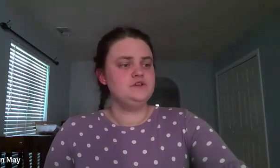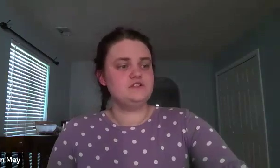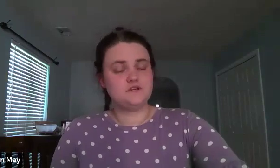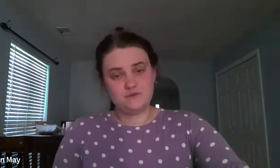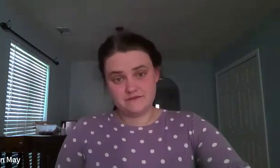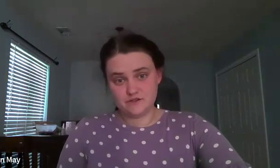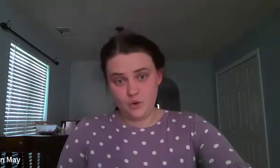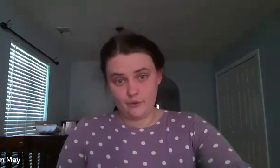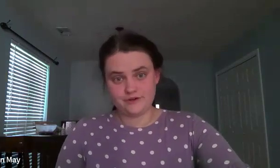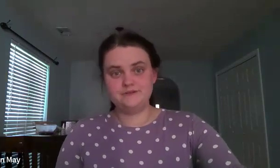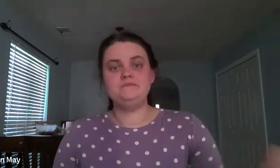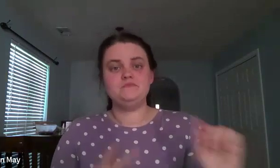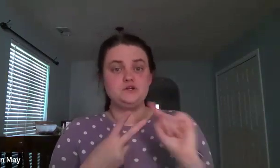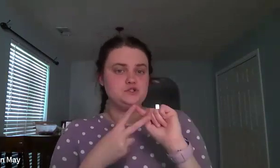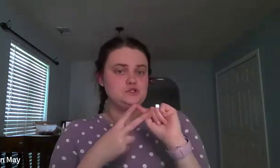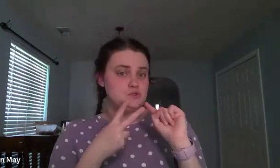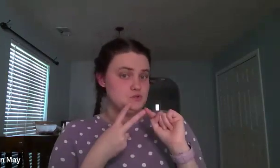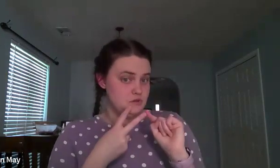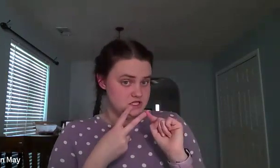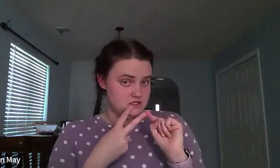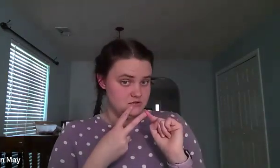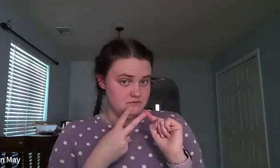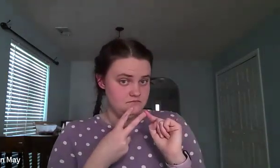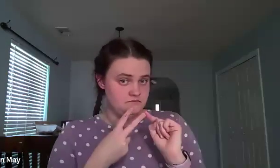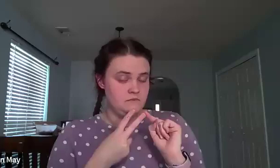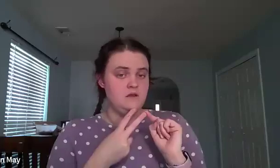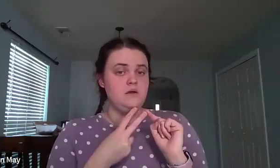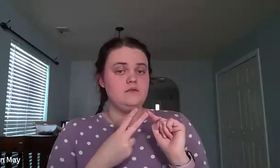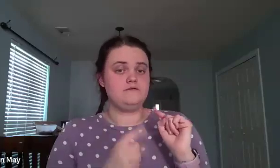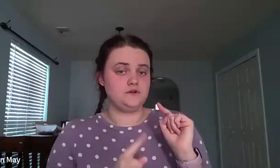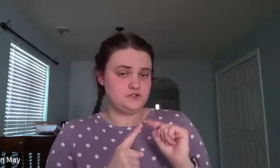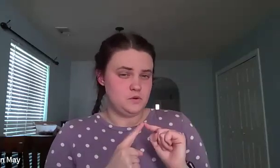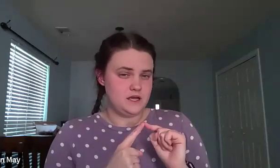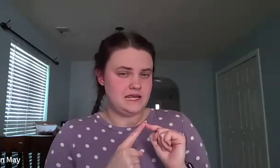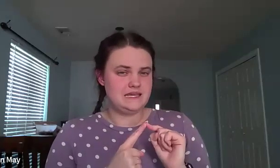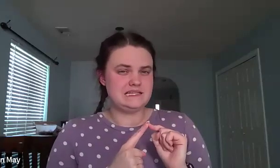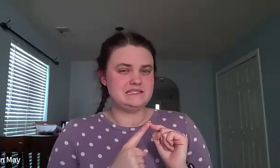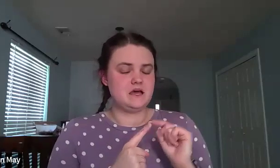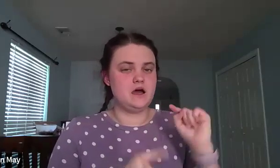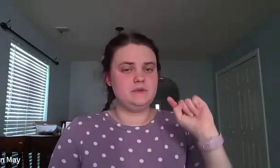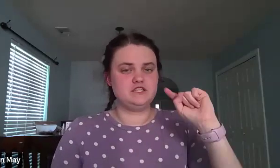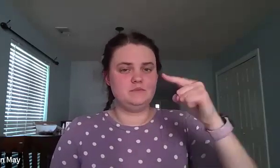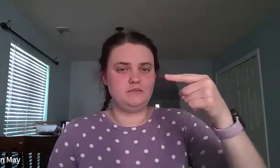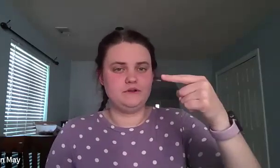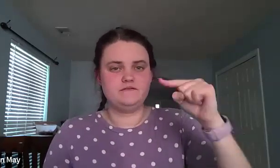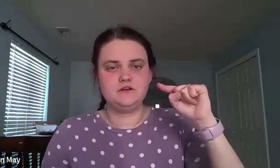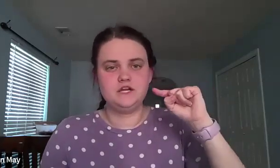So the first one we have is corn. There are two ways you can do it. The first one is it's going to be a pointer finger, and you're going